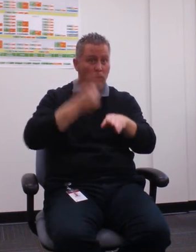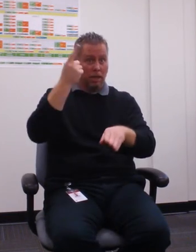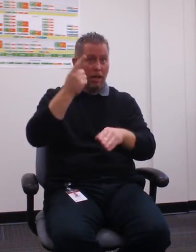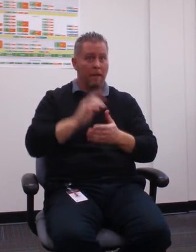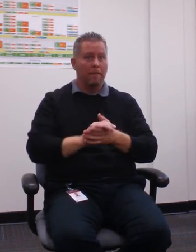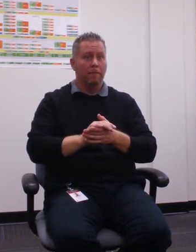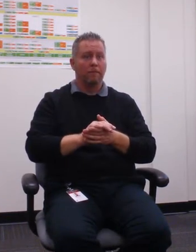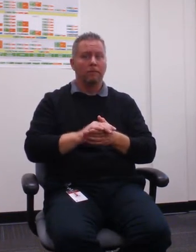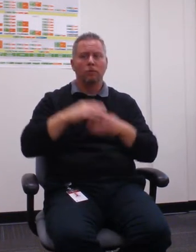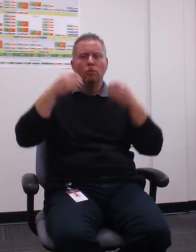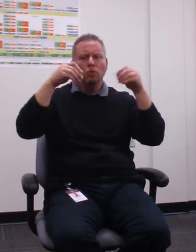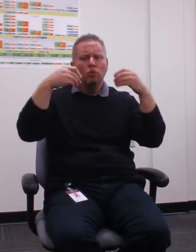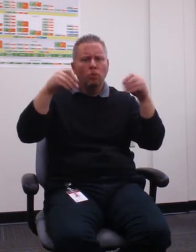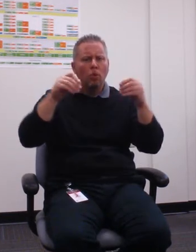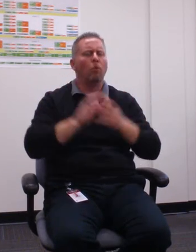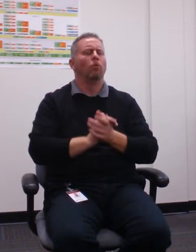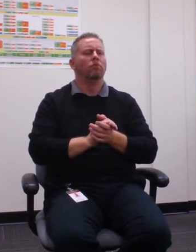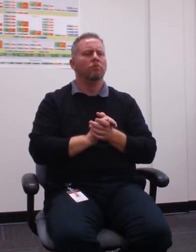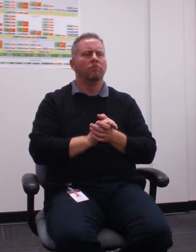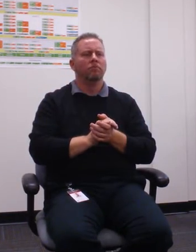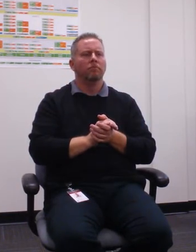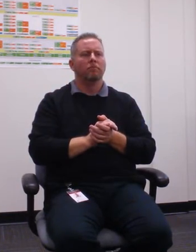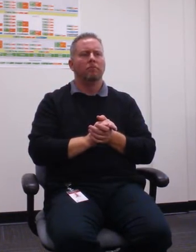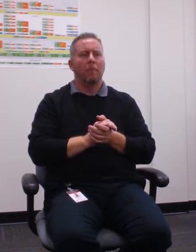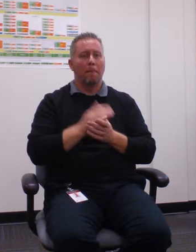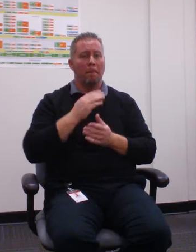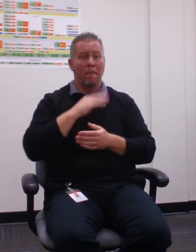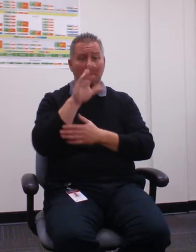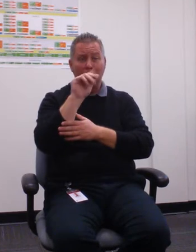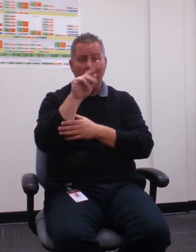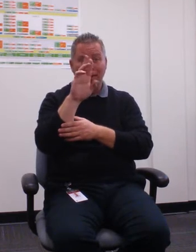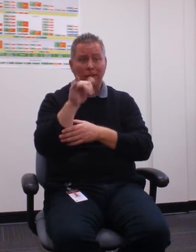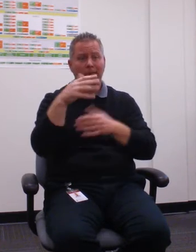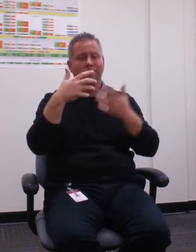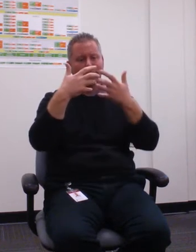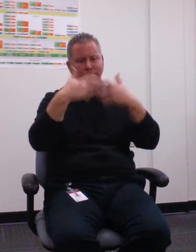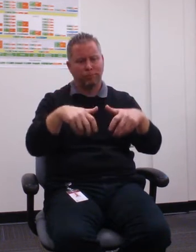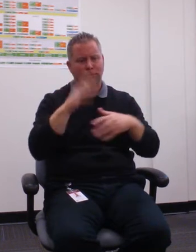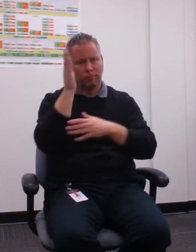To the grocery store, it'll run my battery down.